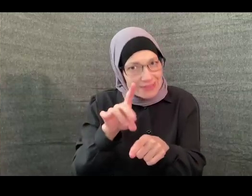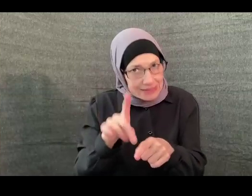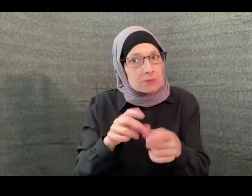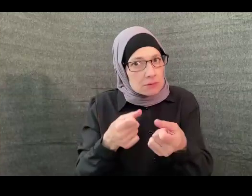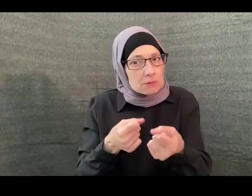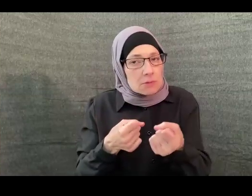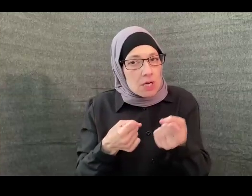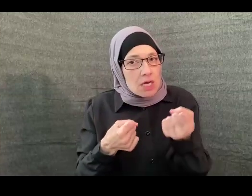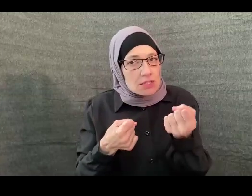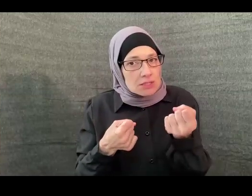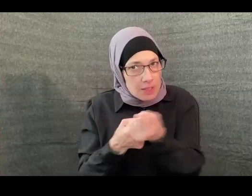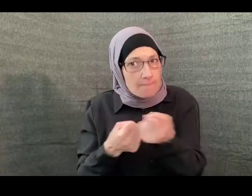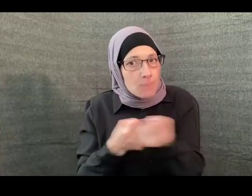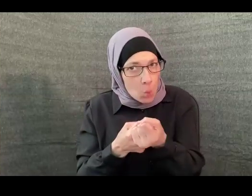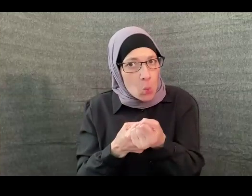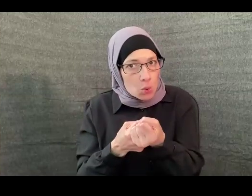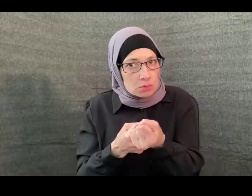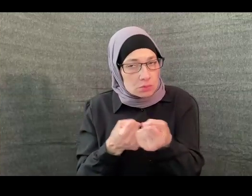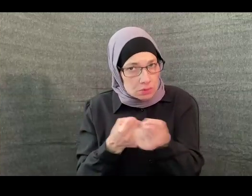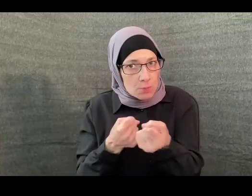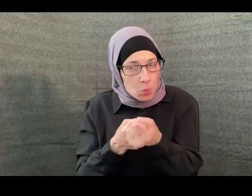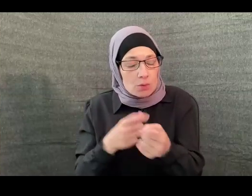you are expelled, we're going to leave with you.